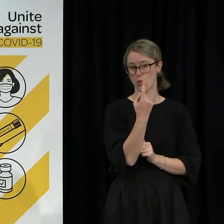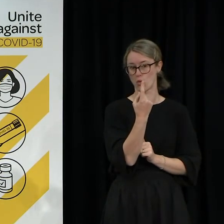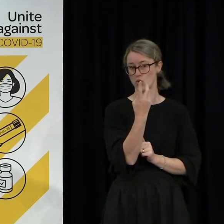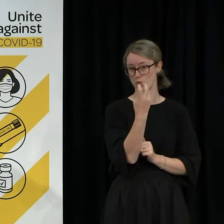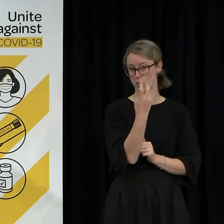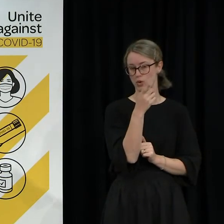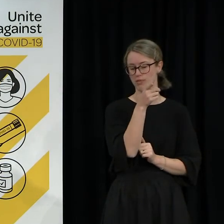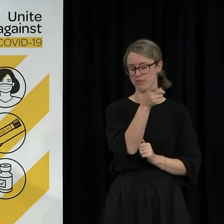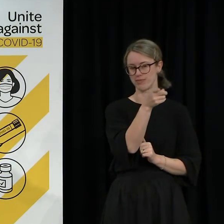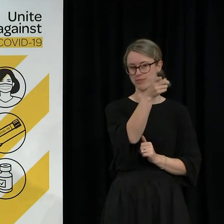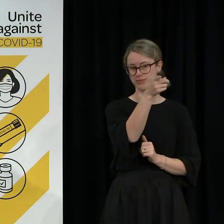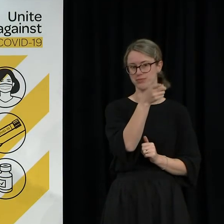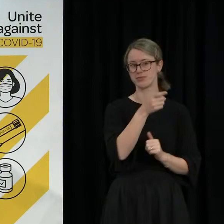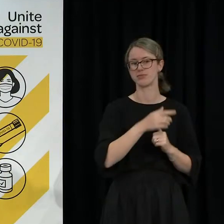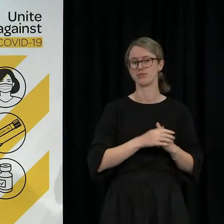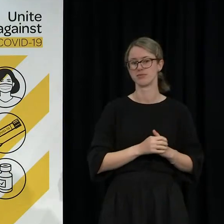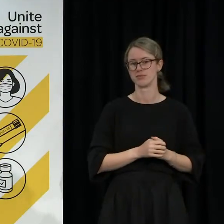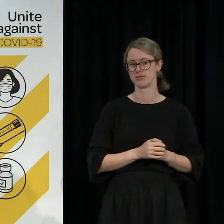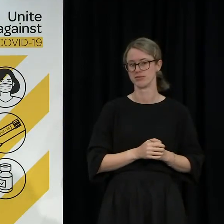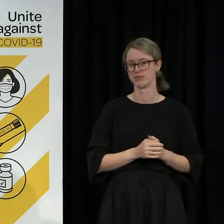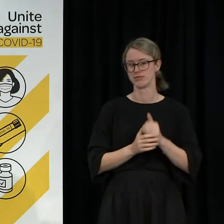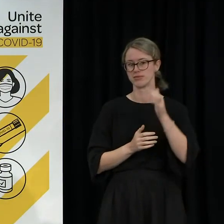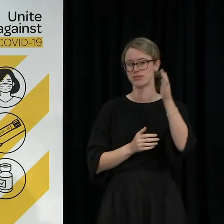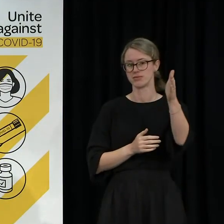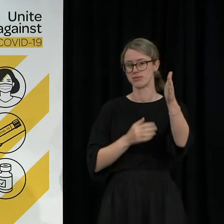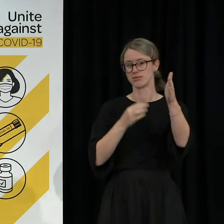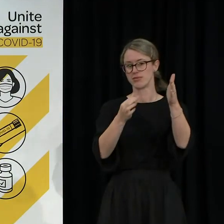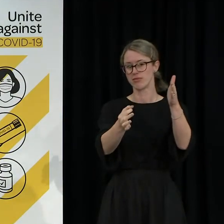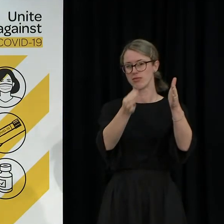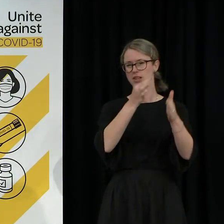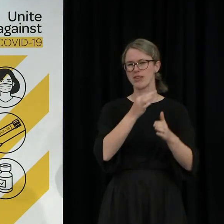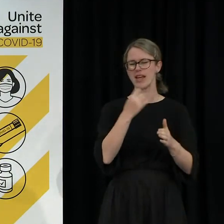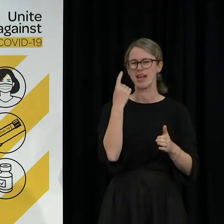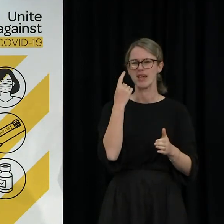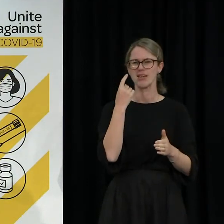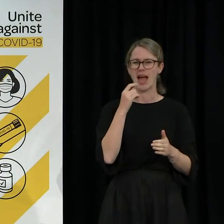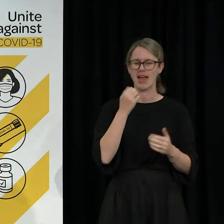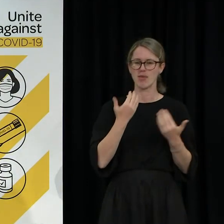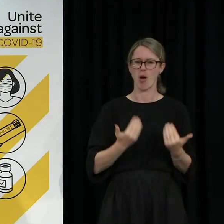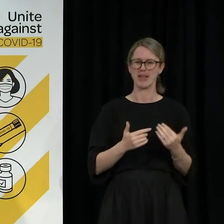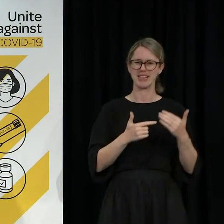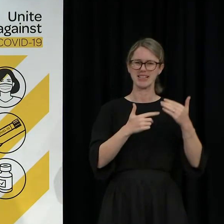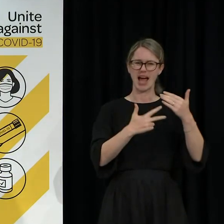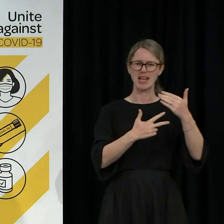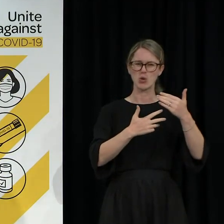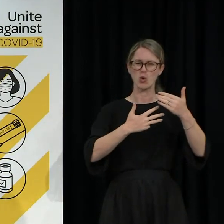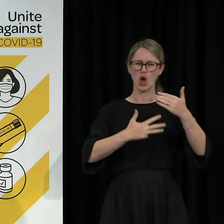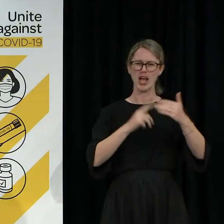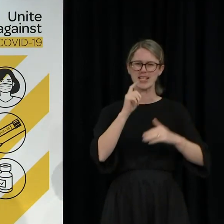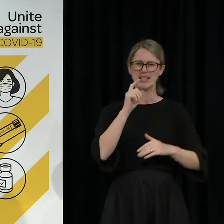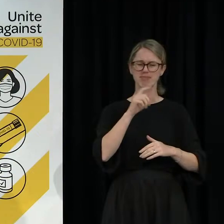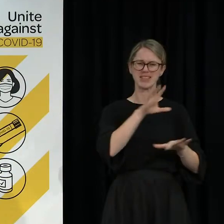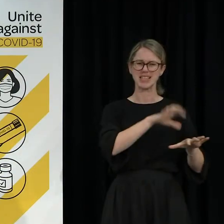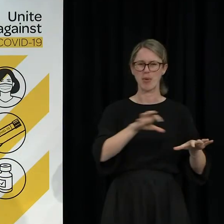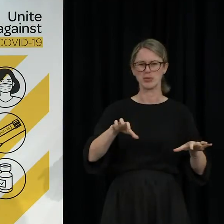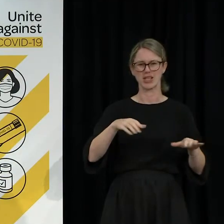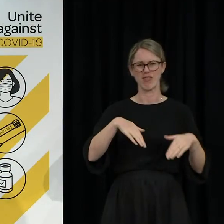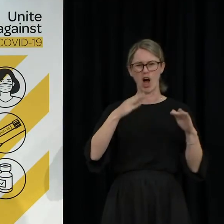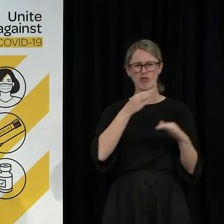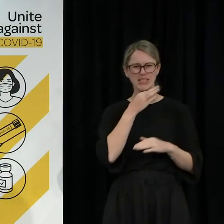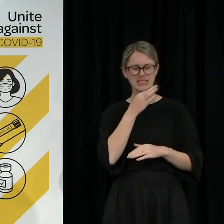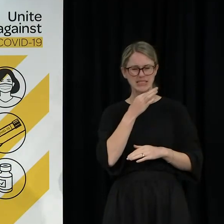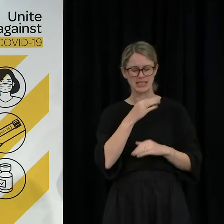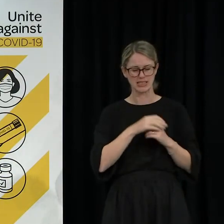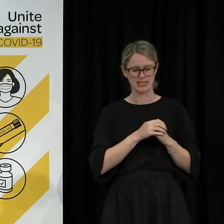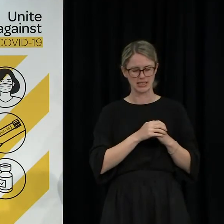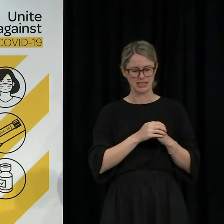and then Amelia. I just wanted to ask about those suburbs of concern. I think there are 8 or 9 of them. Can you say if any of those have not